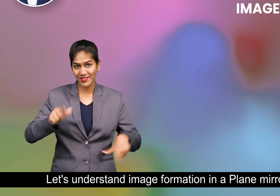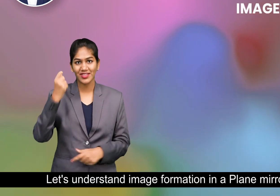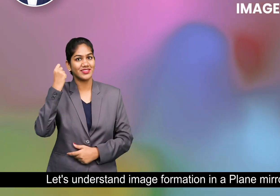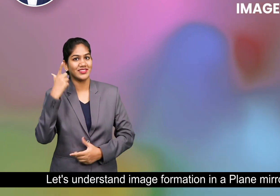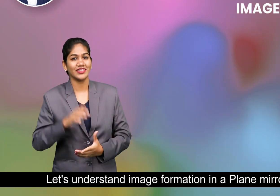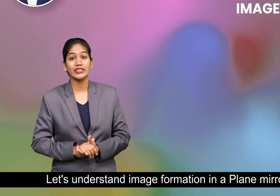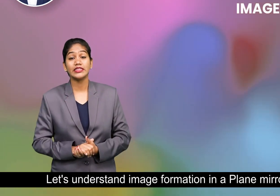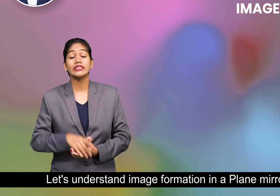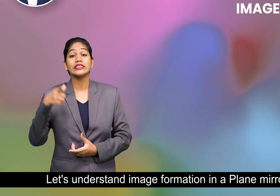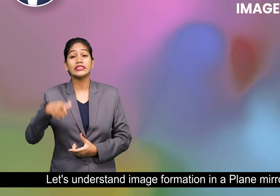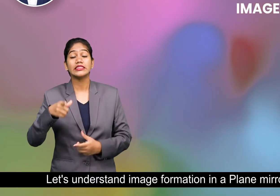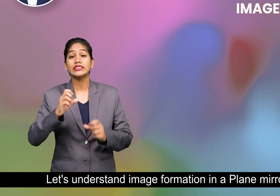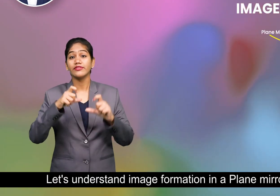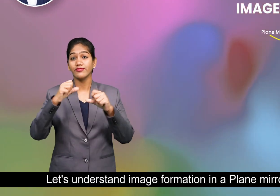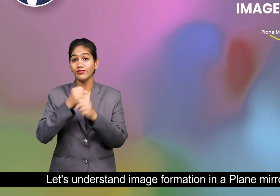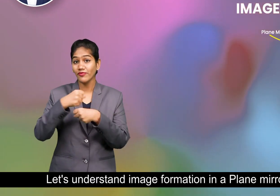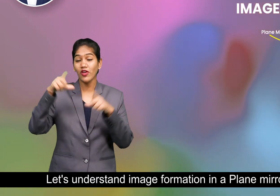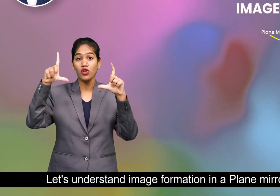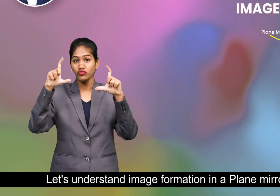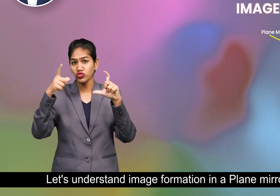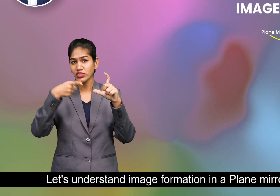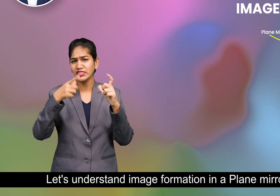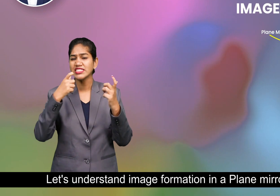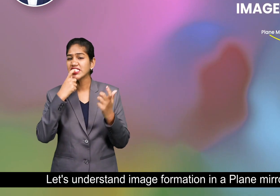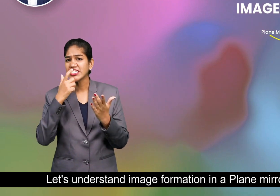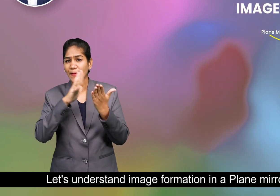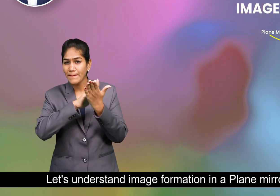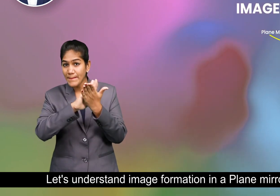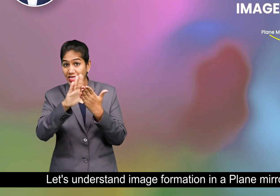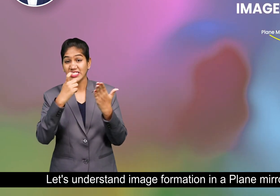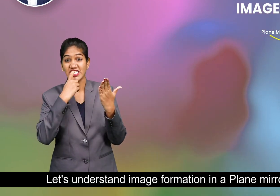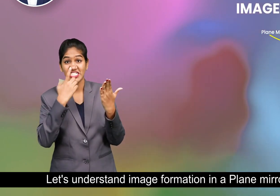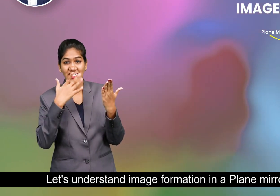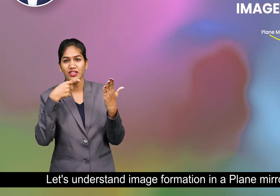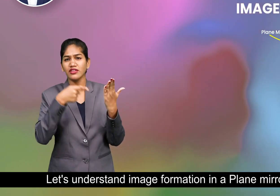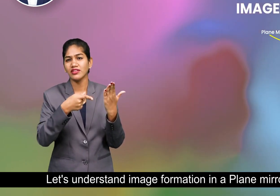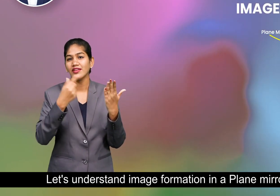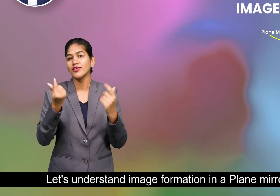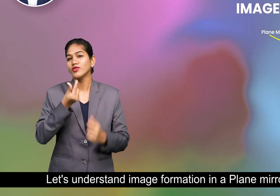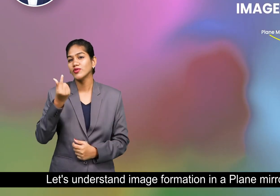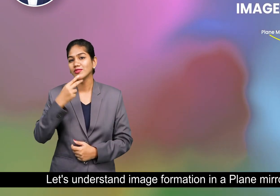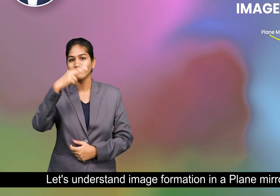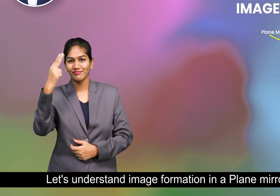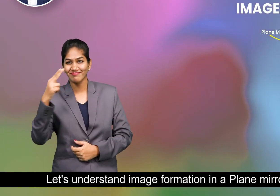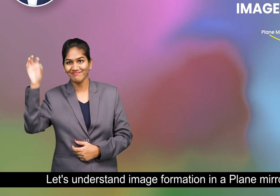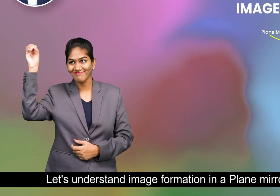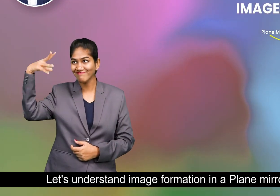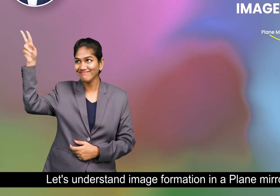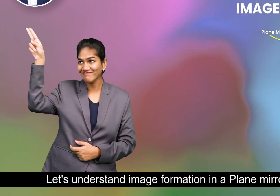Let's understand image formation in a plane mirror using ray diagrams.